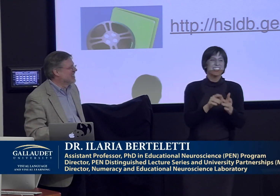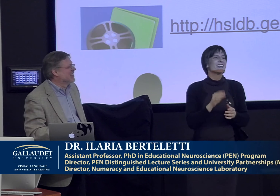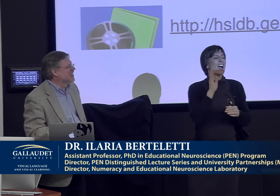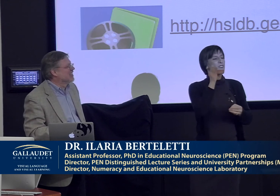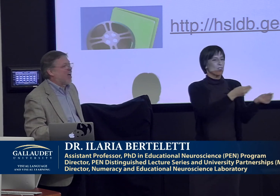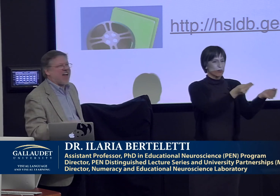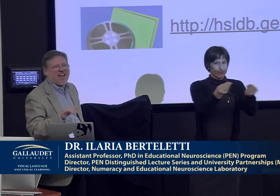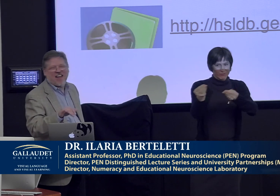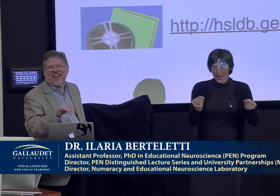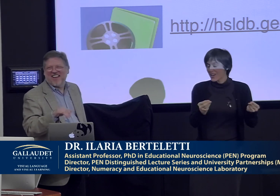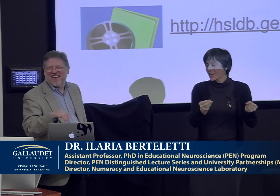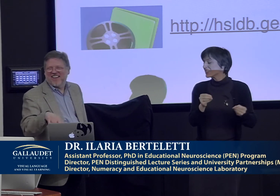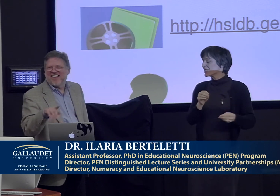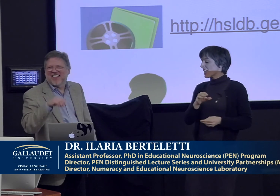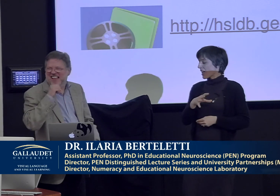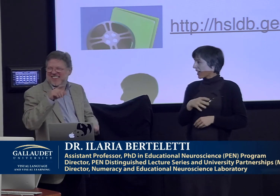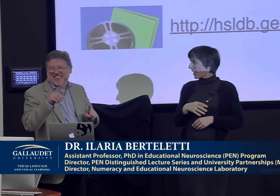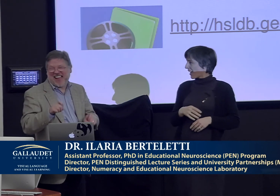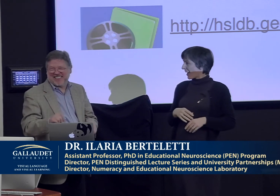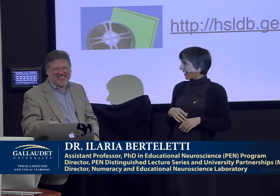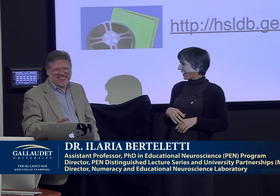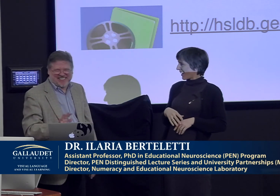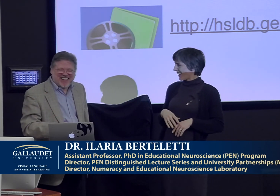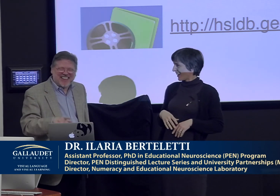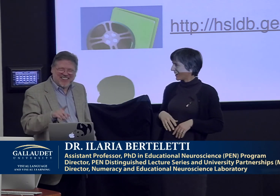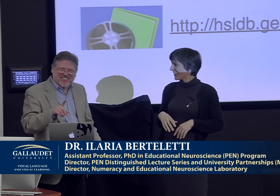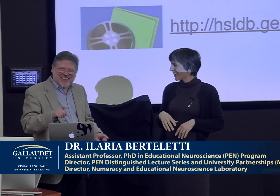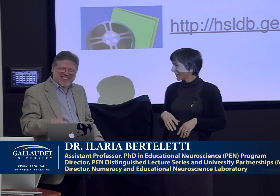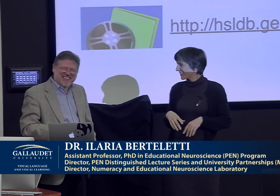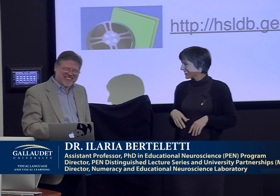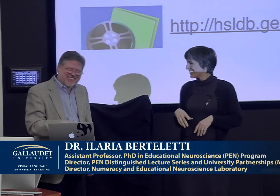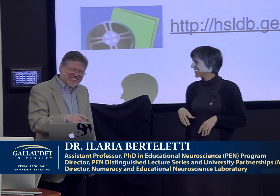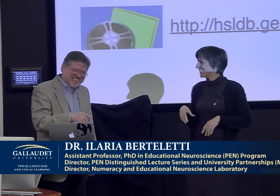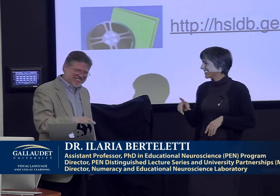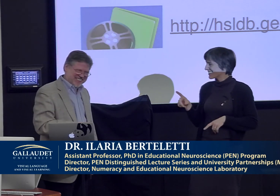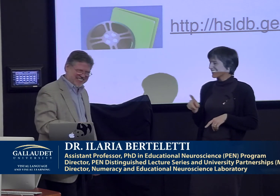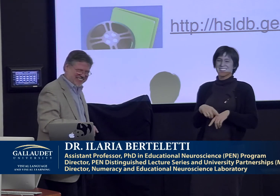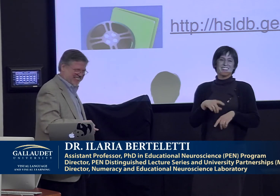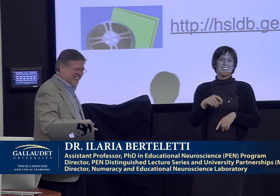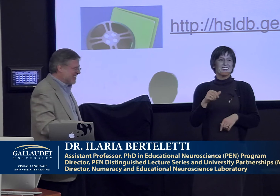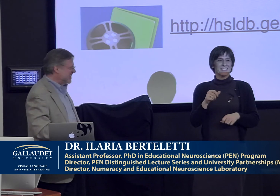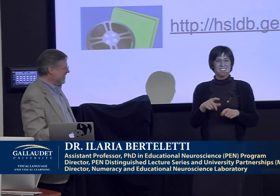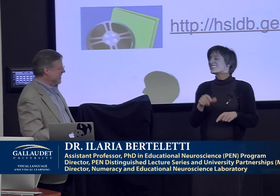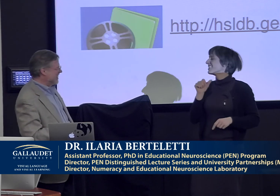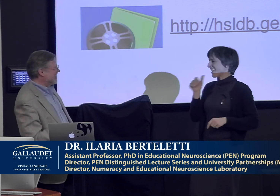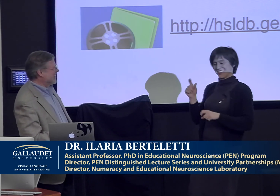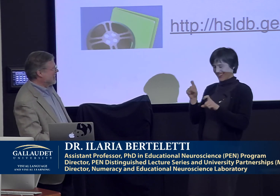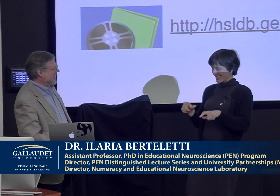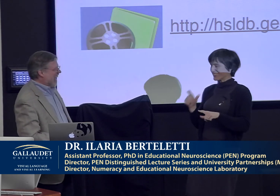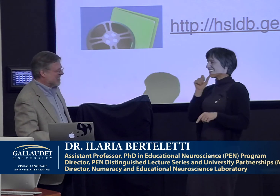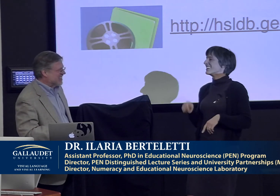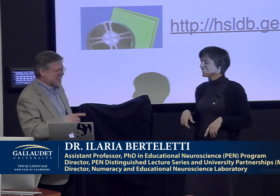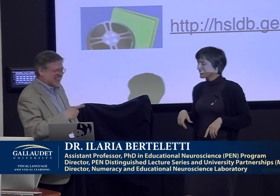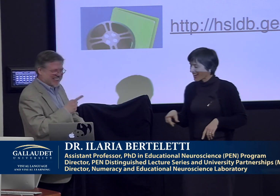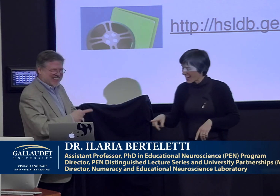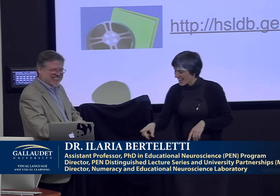questionnaire? For all of you in the room to fill out. So not a test. Right, not a test, not an